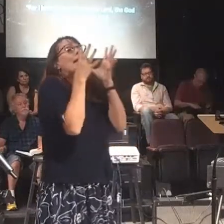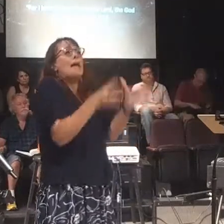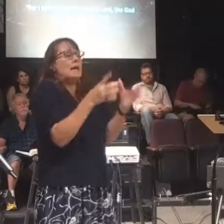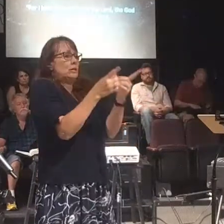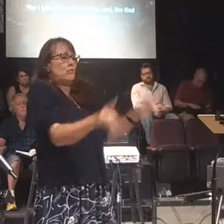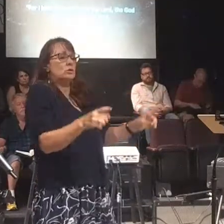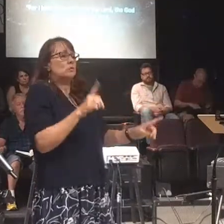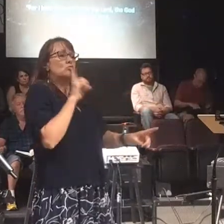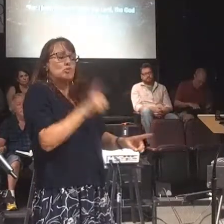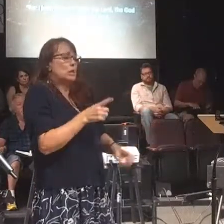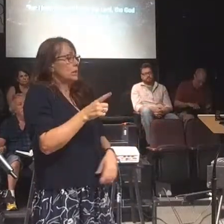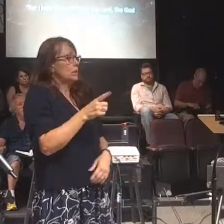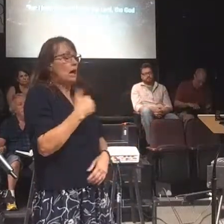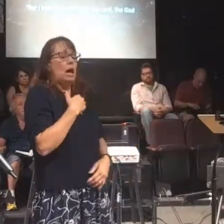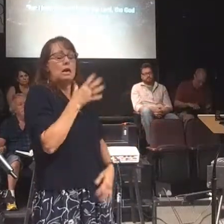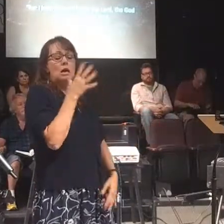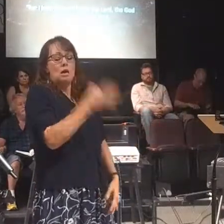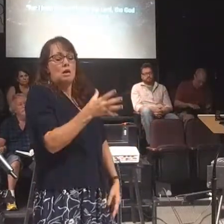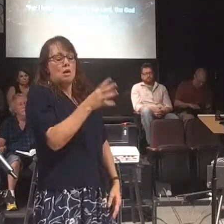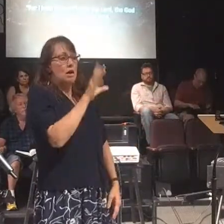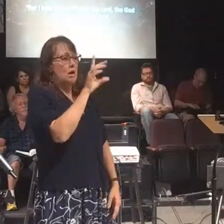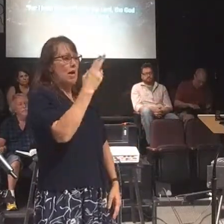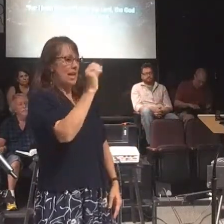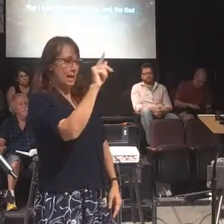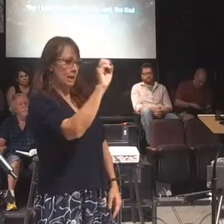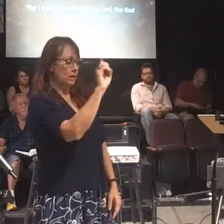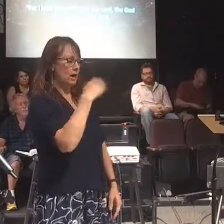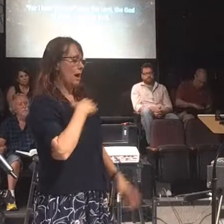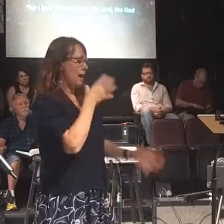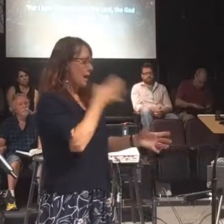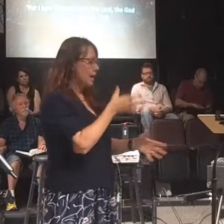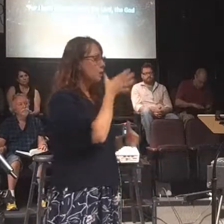do. I hate what is done to my grandfather, to